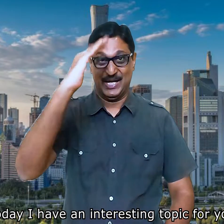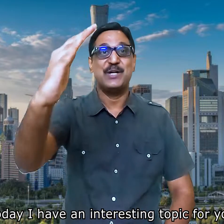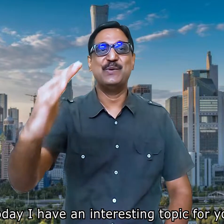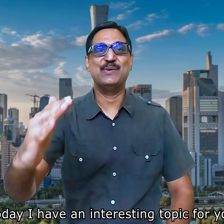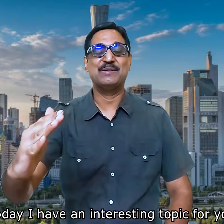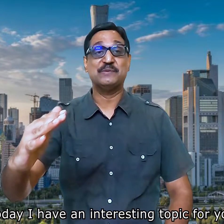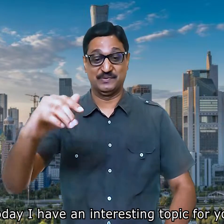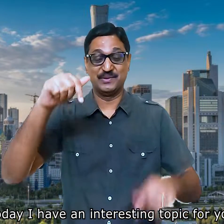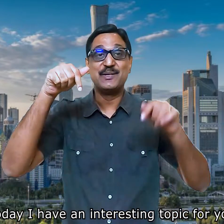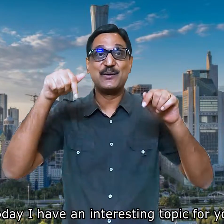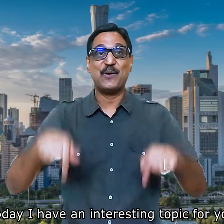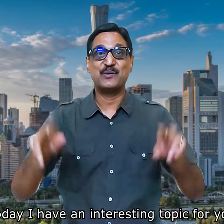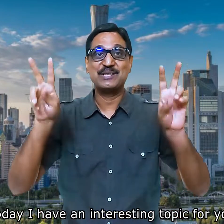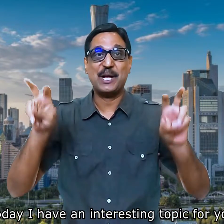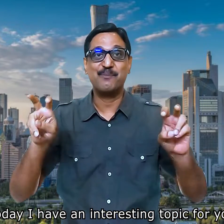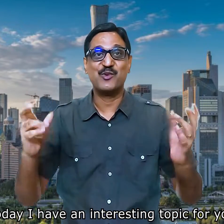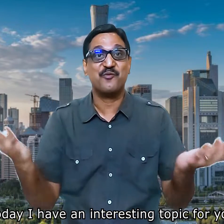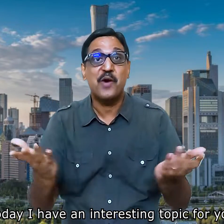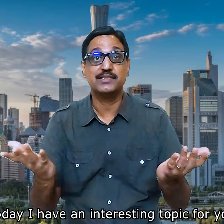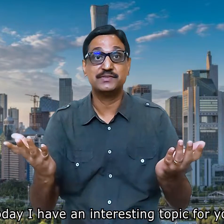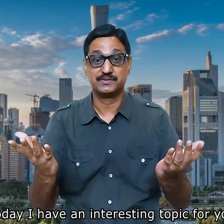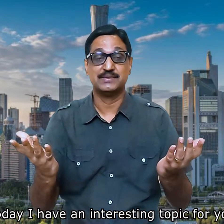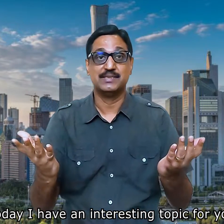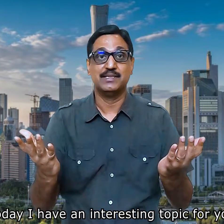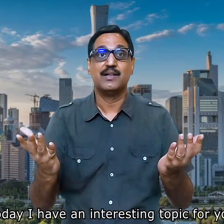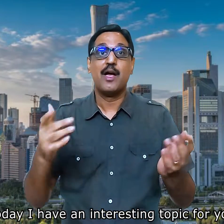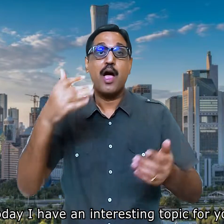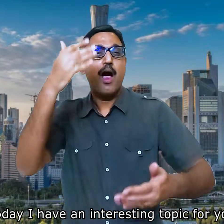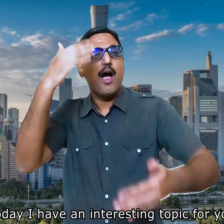Hello. Today, I have an interesting topic for you all.